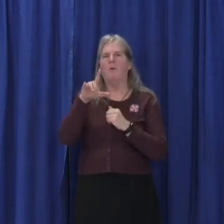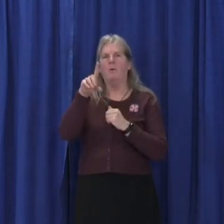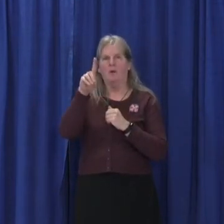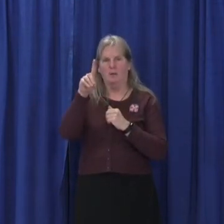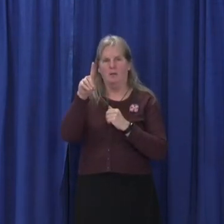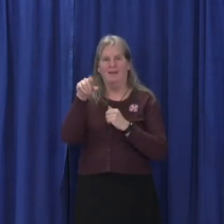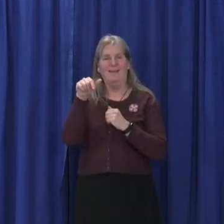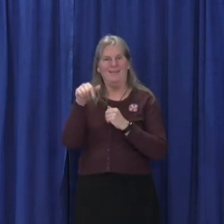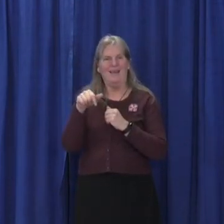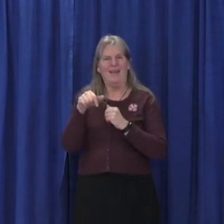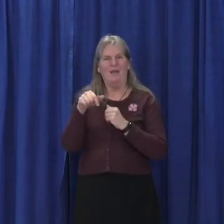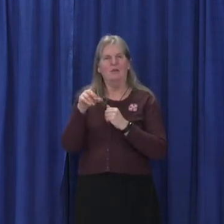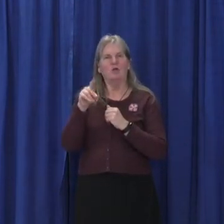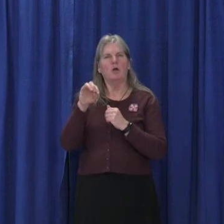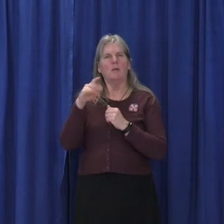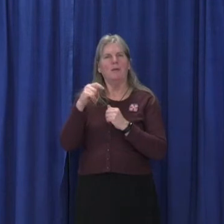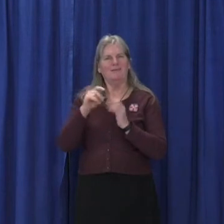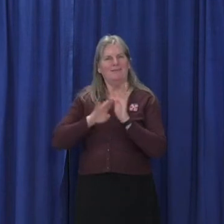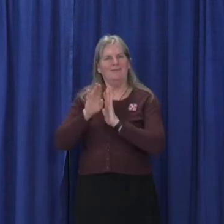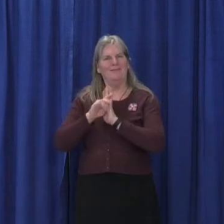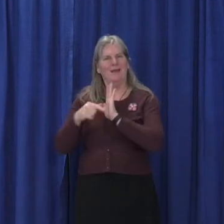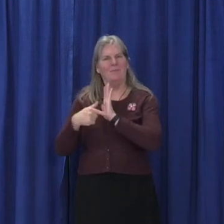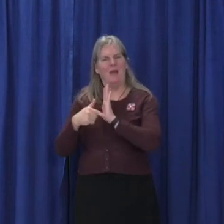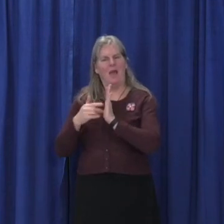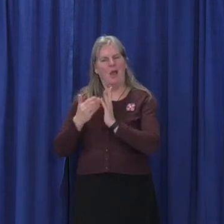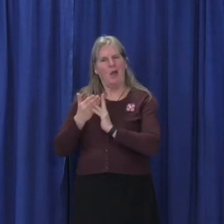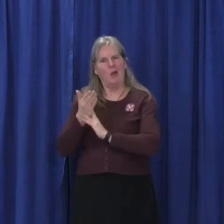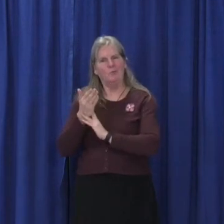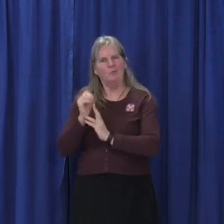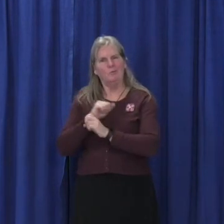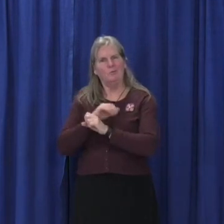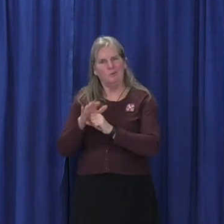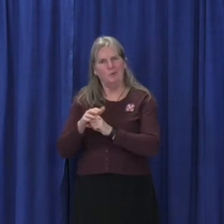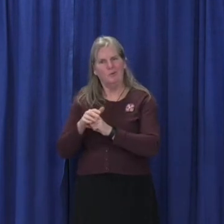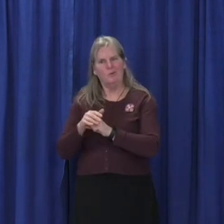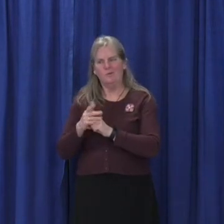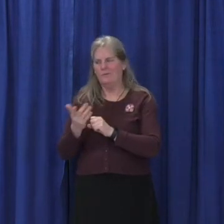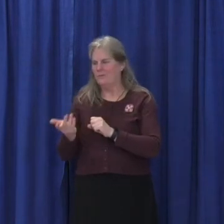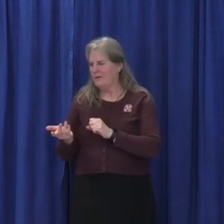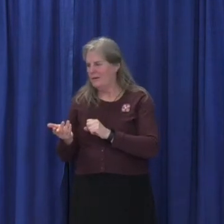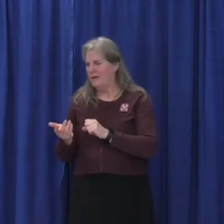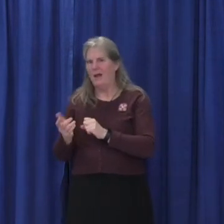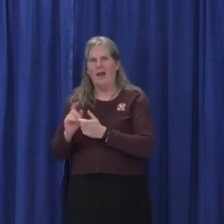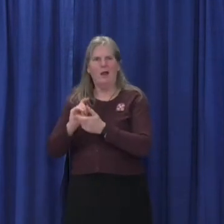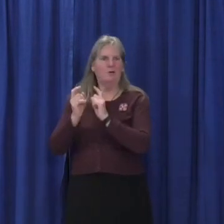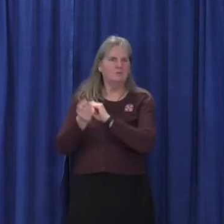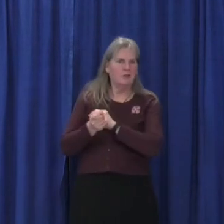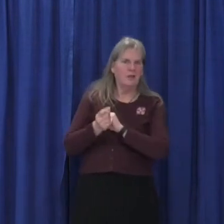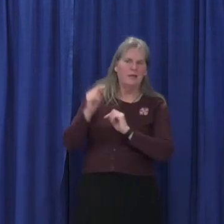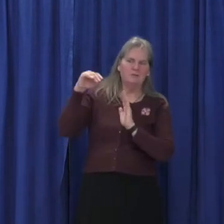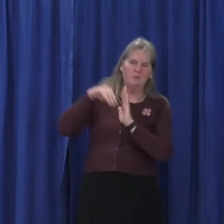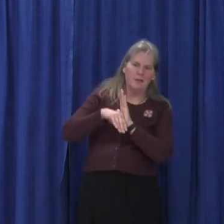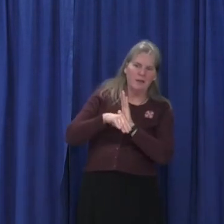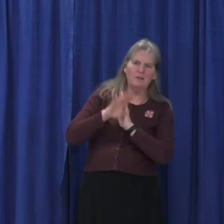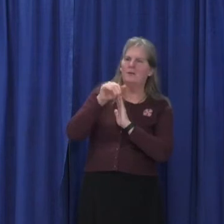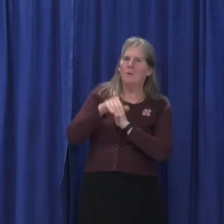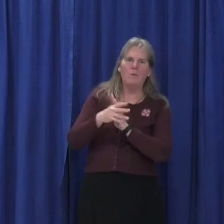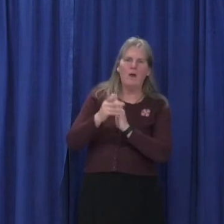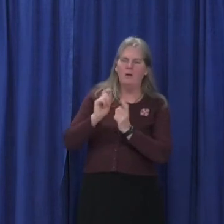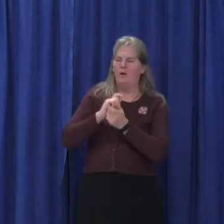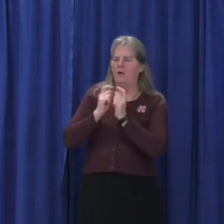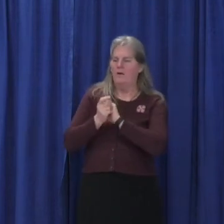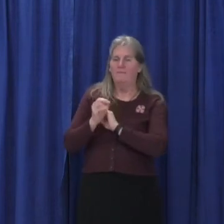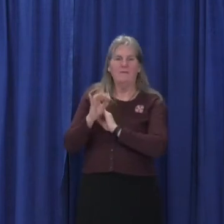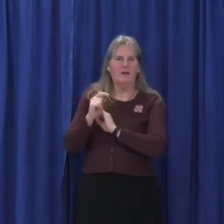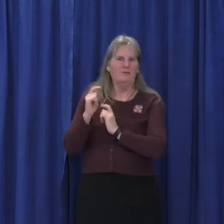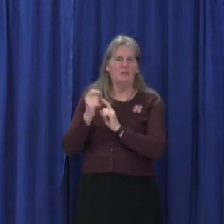tools very quickly. Moving forward as a pandemic turns to endemic or turns to other variants, and I think that we've proven the ability to do that